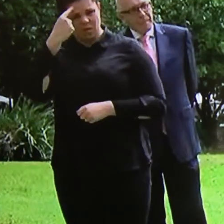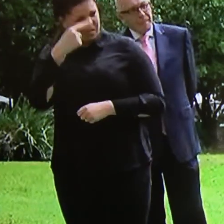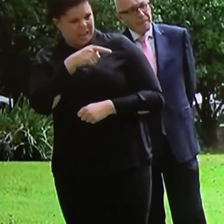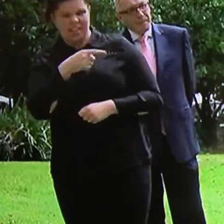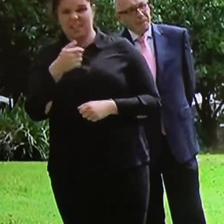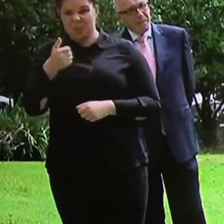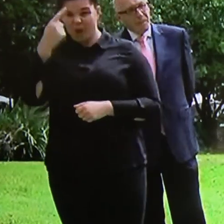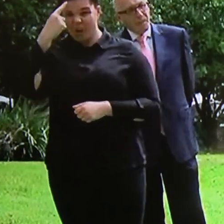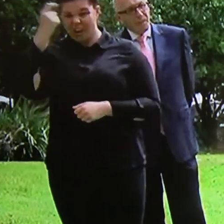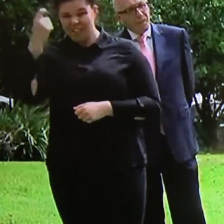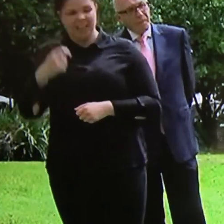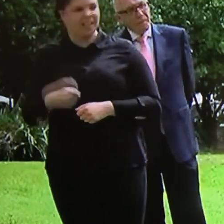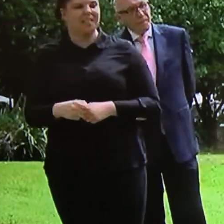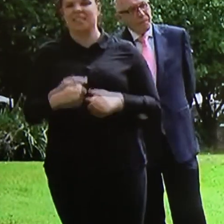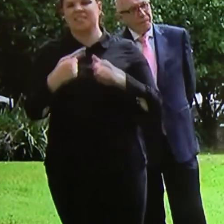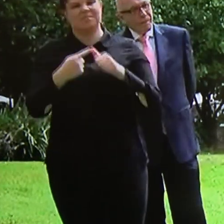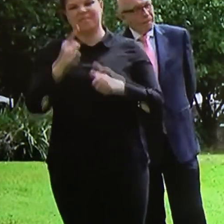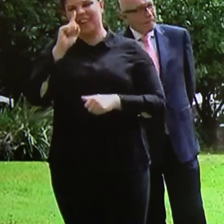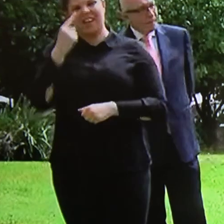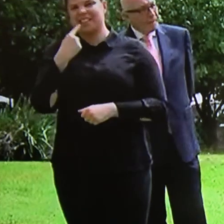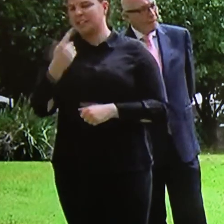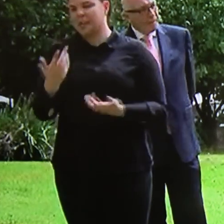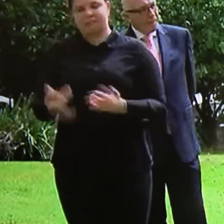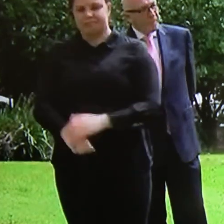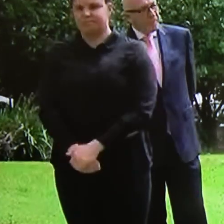expert. So I can't comment on the NRL.